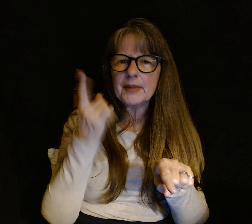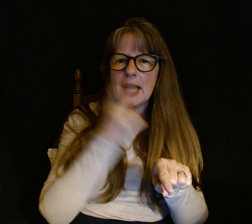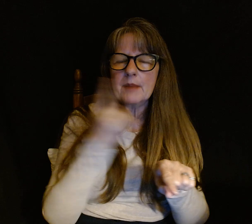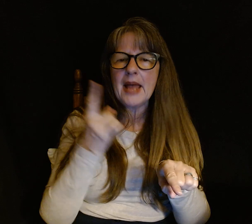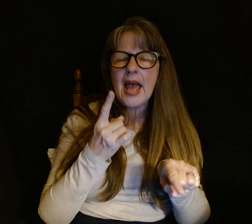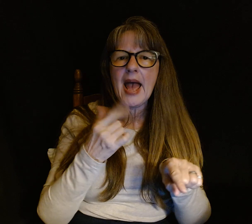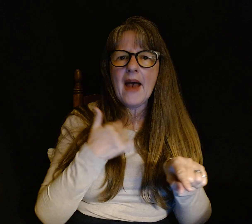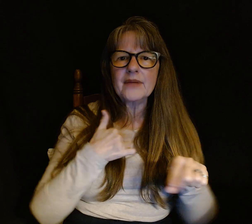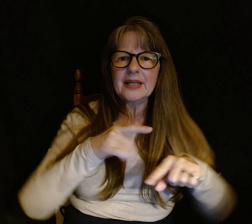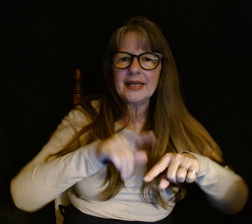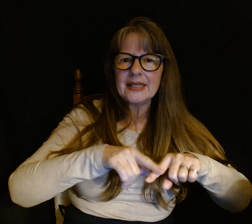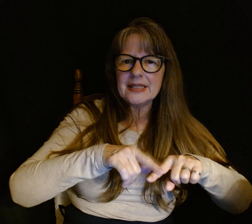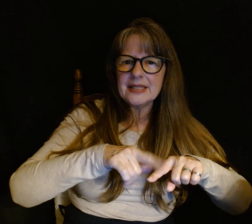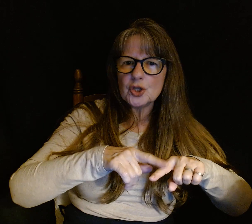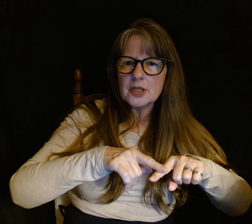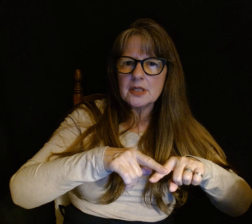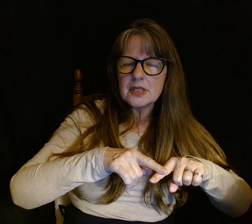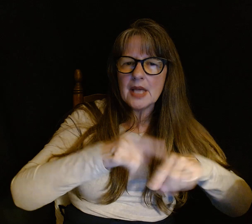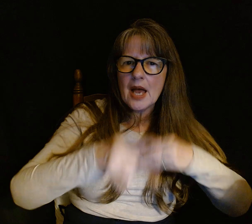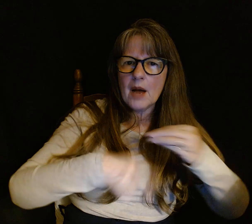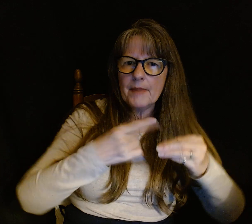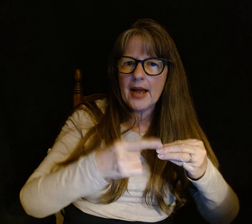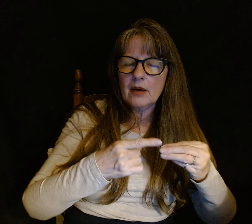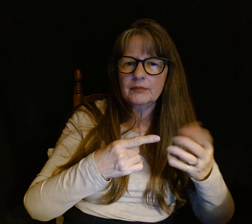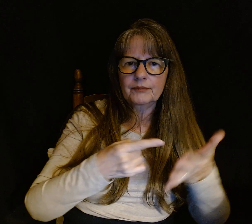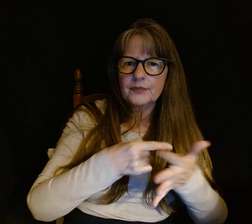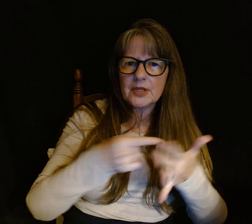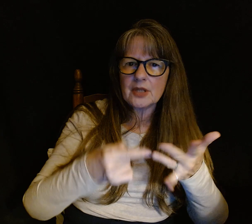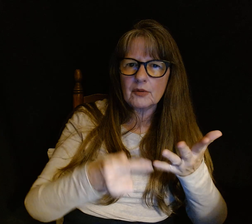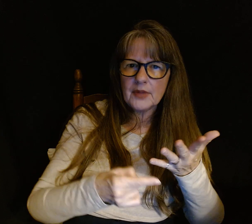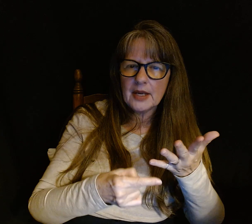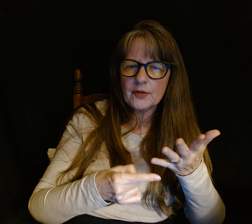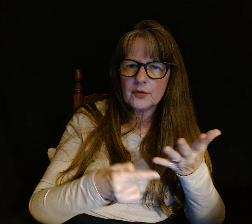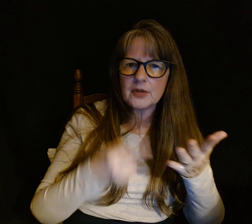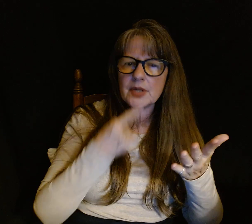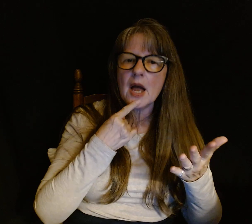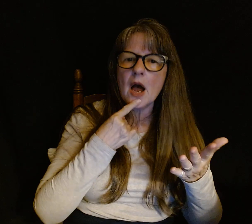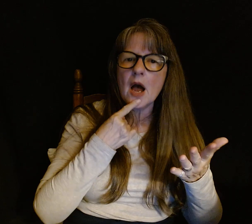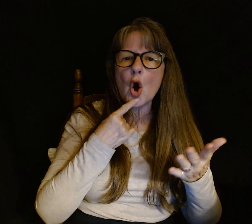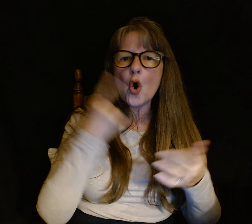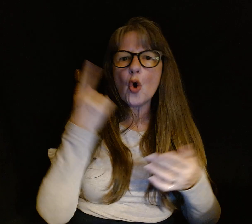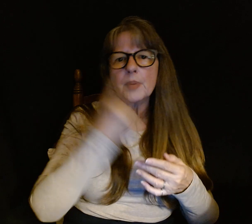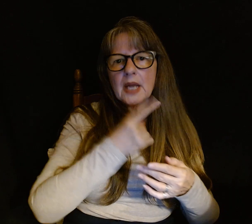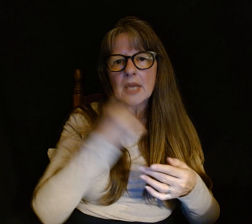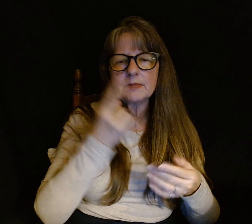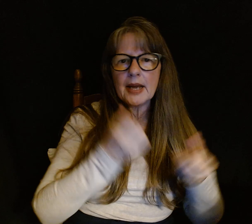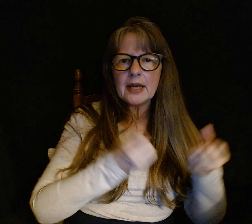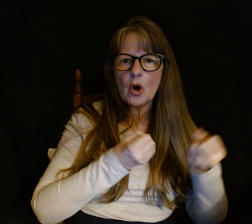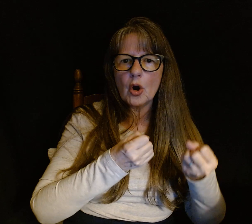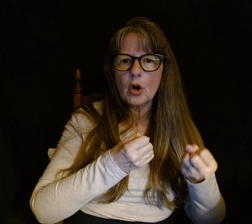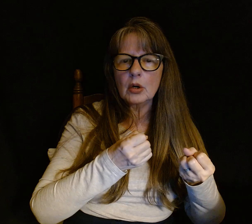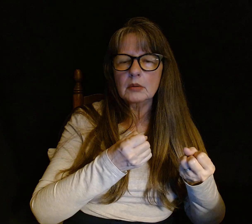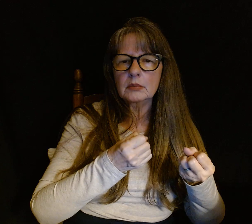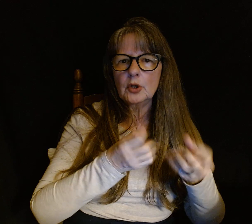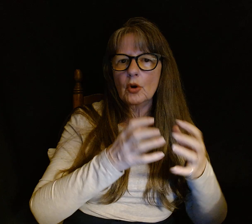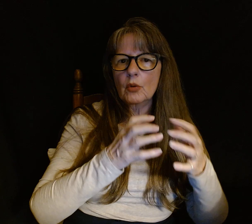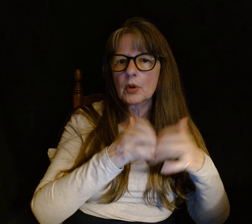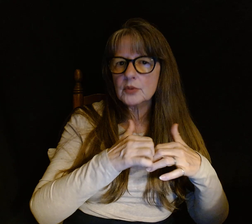I'm having like conditions about this, that, or the other. I'll say, oh, because my car, broke